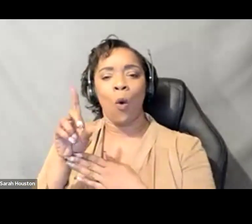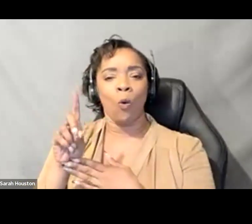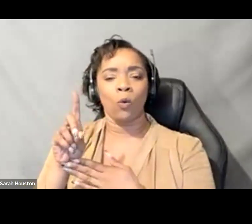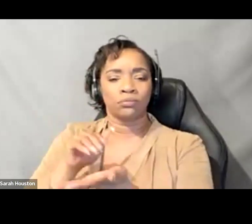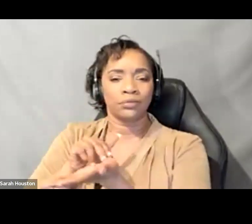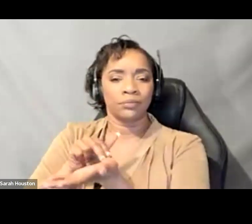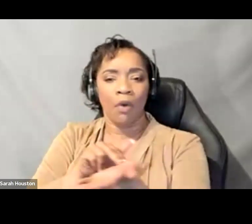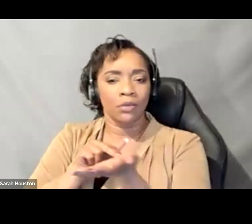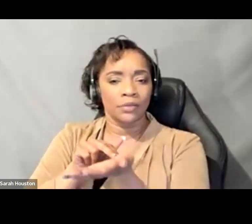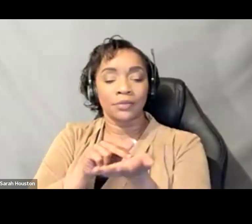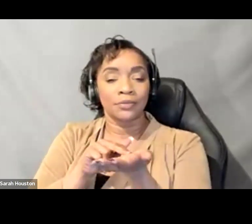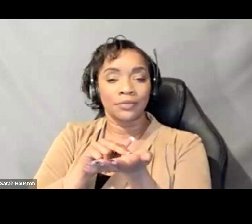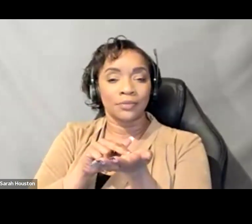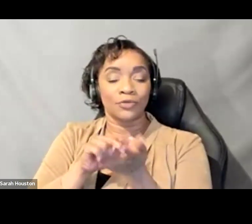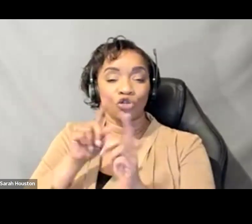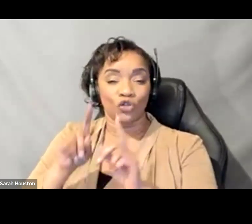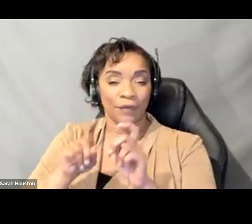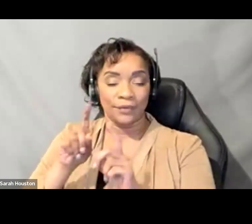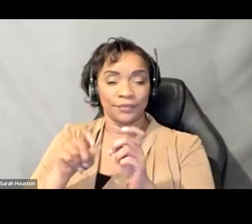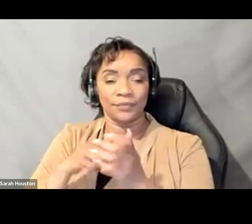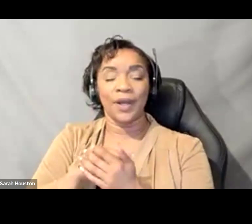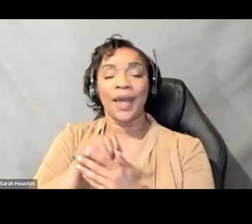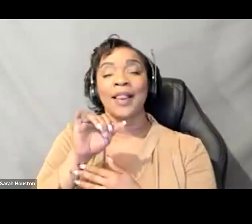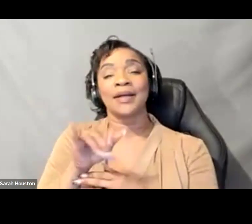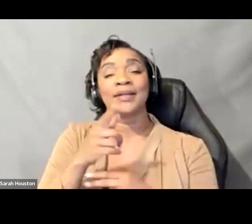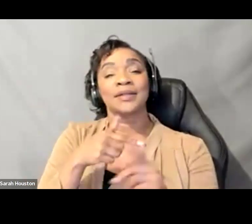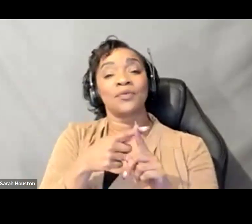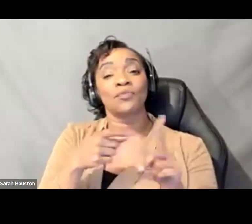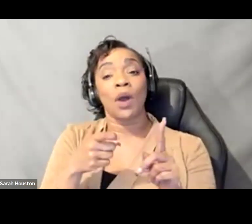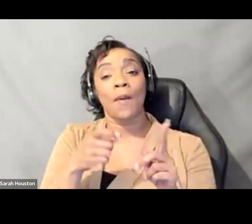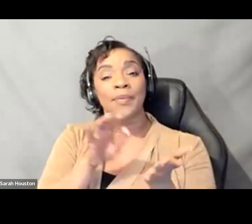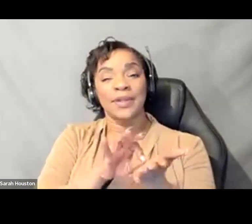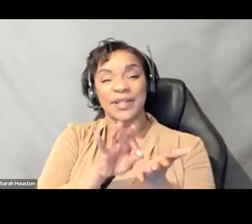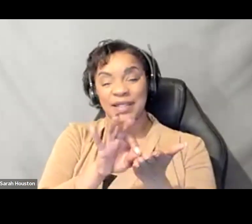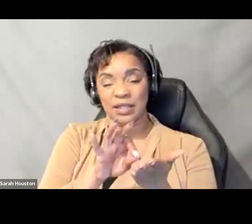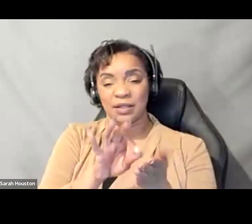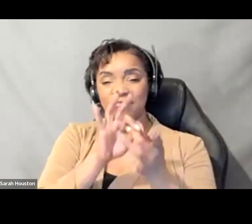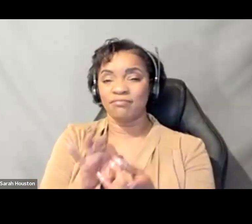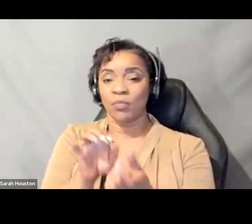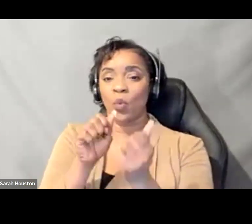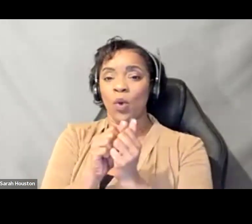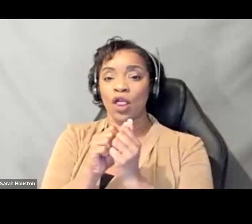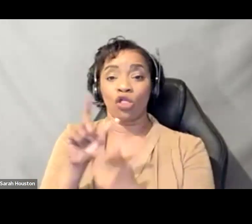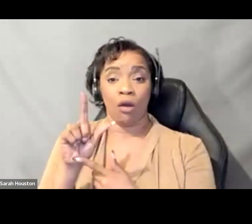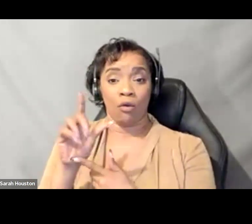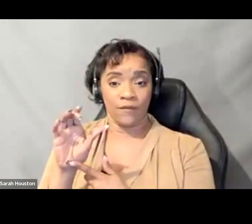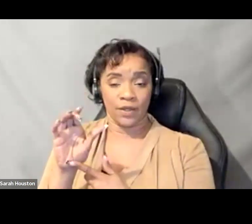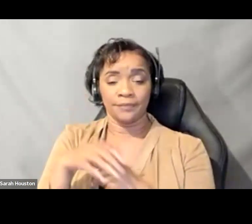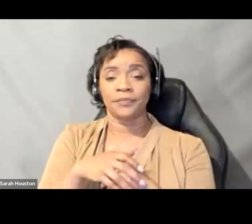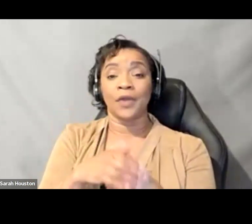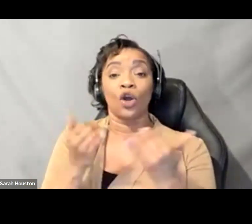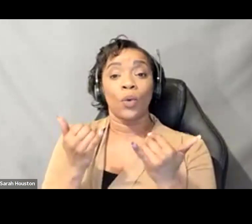doing the household pulse survey. This is from the census about long COVID, and the current numbers show that